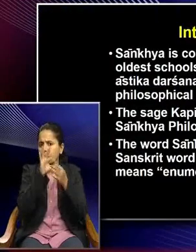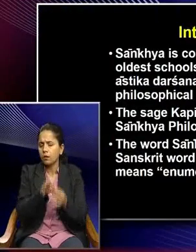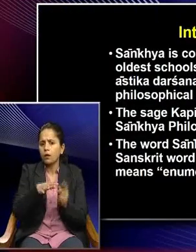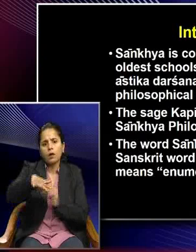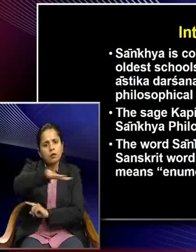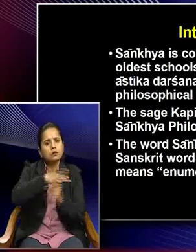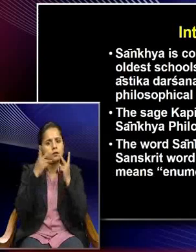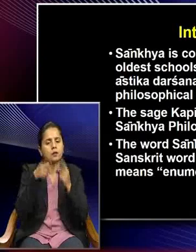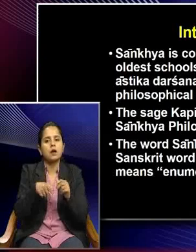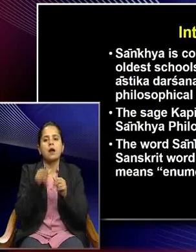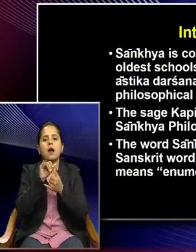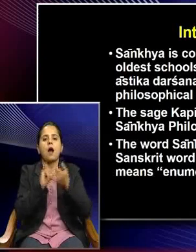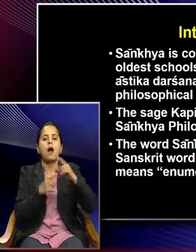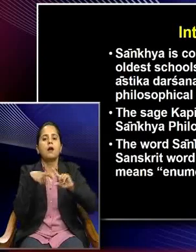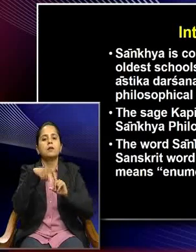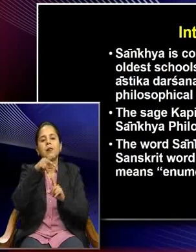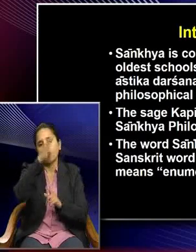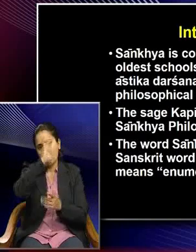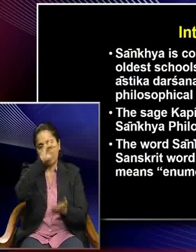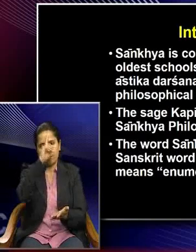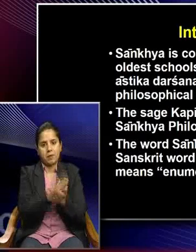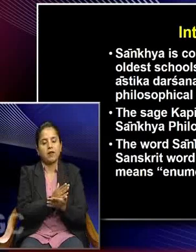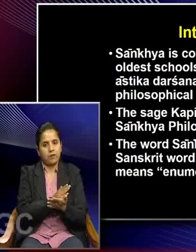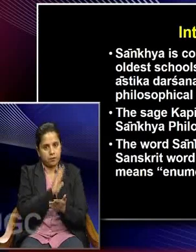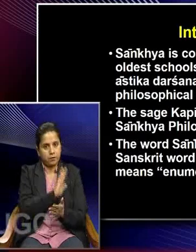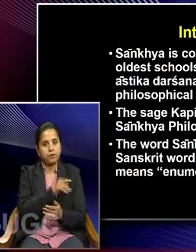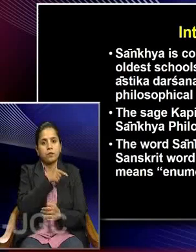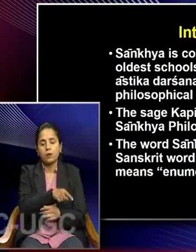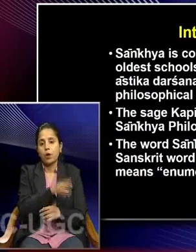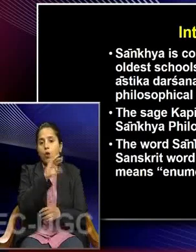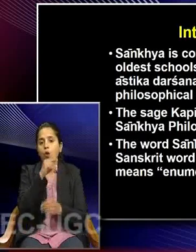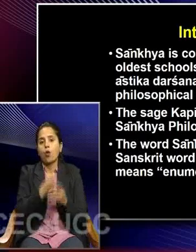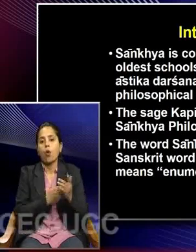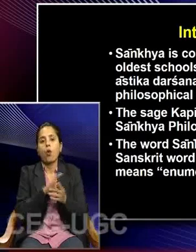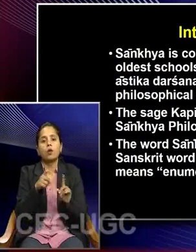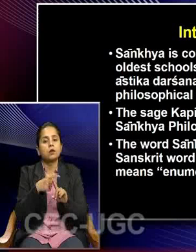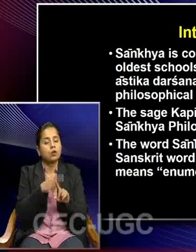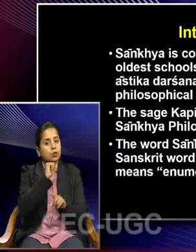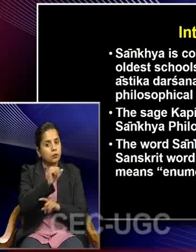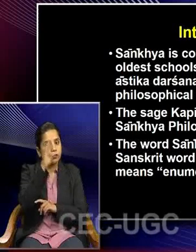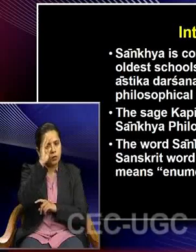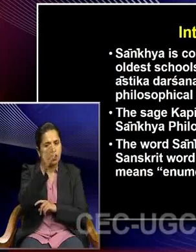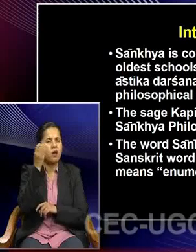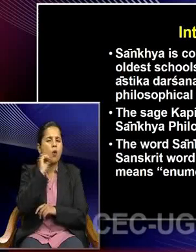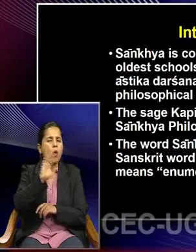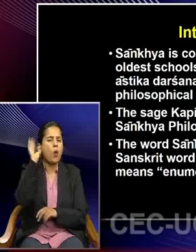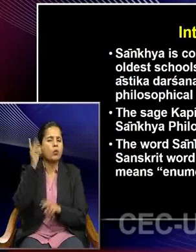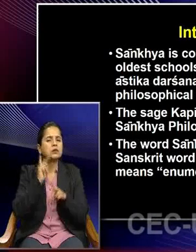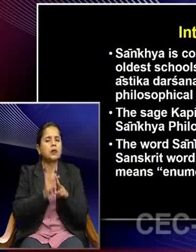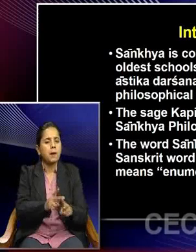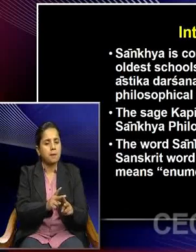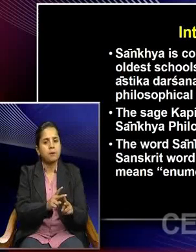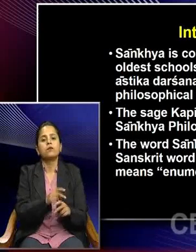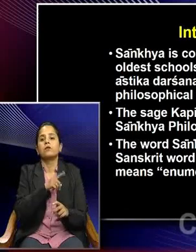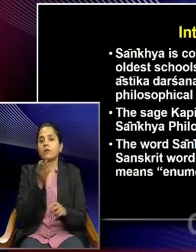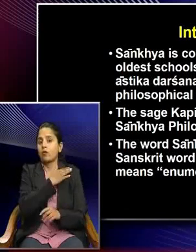the Astik traditions, which is the orthodox philosophical systems, which I had already